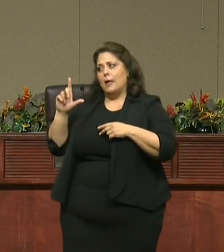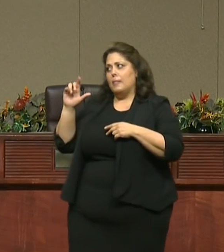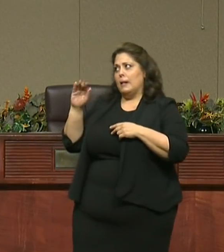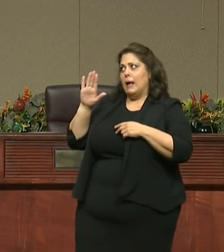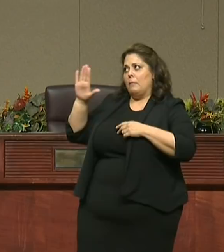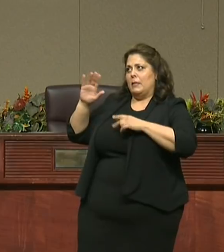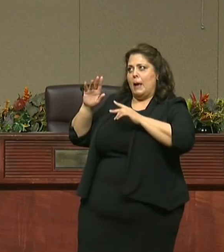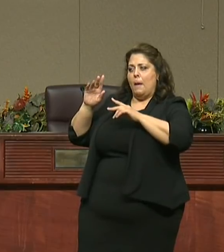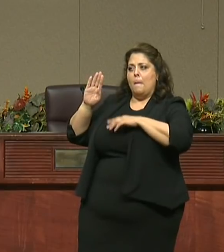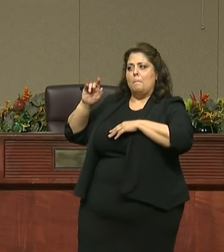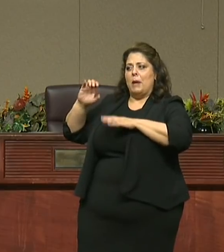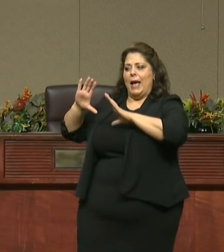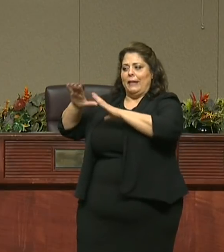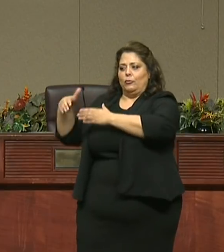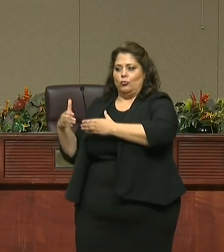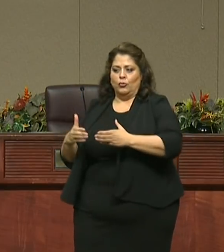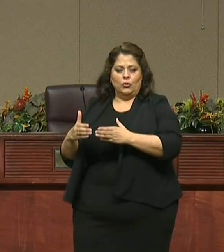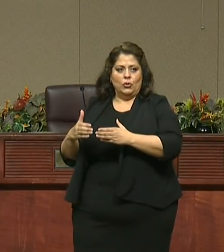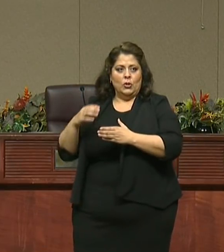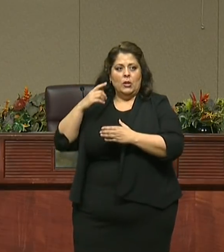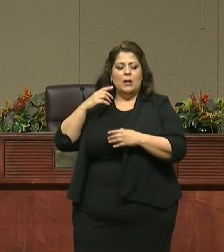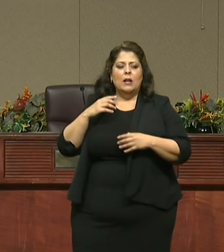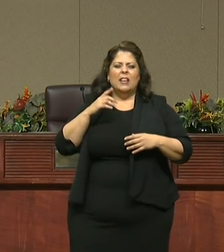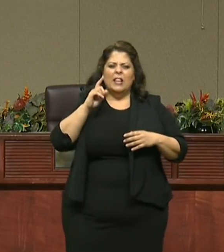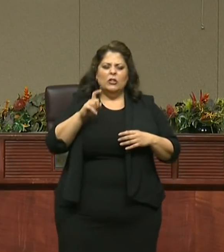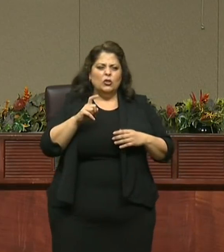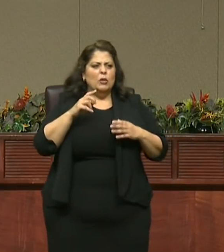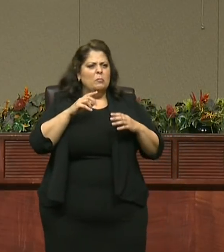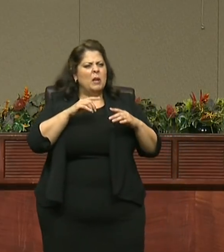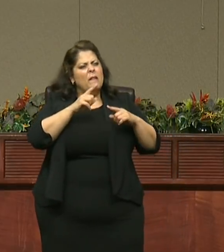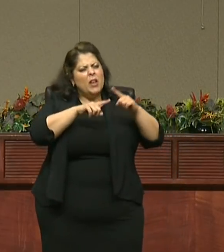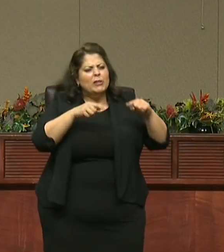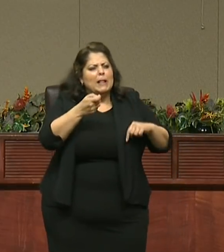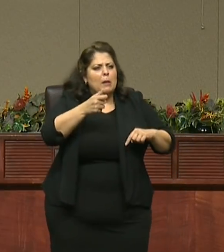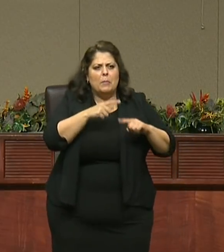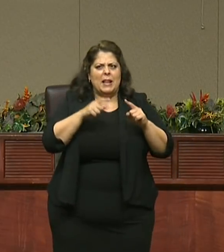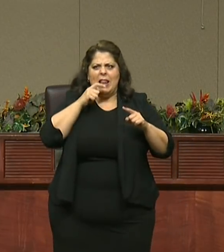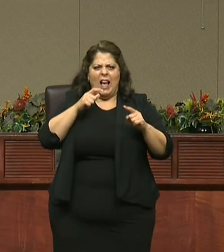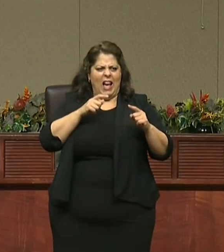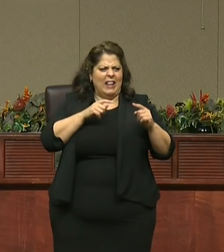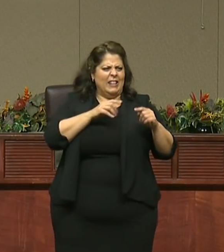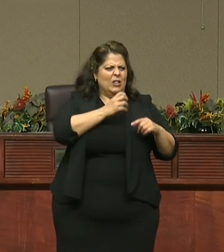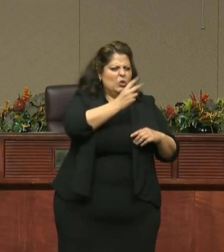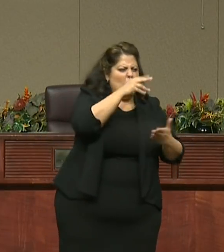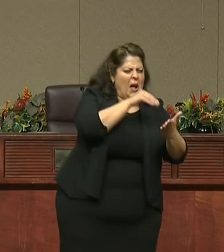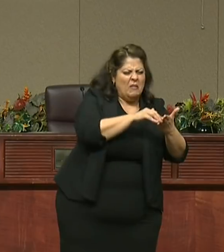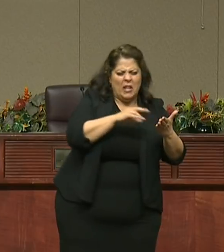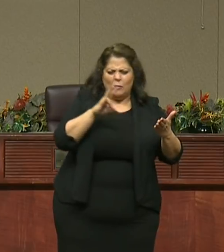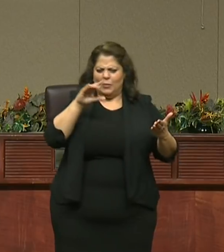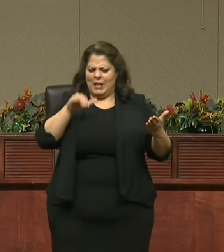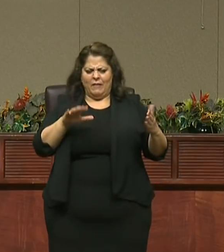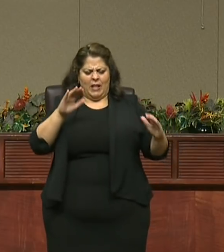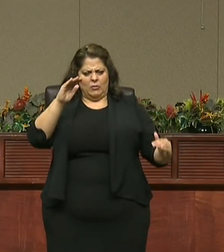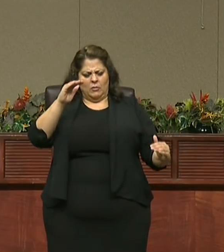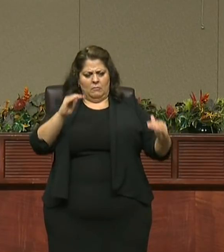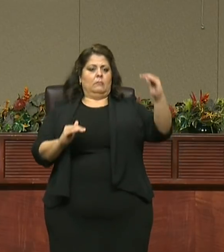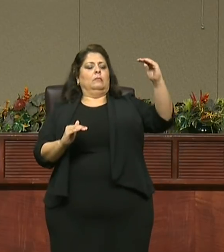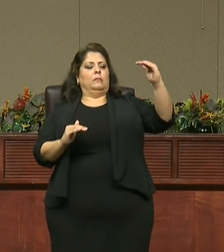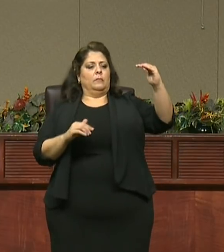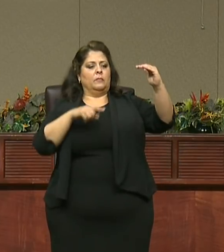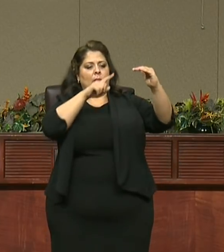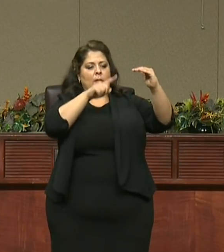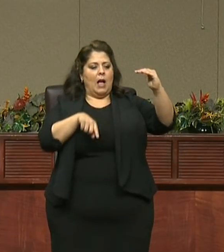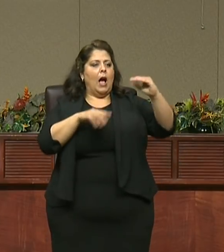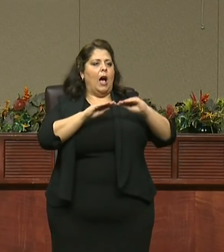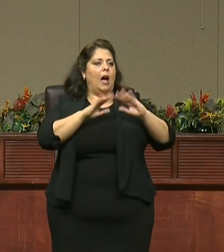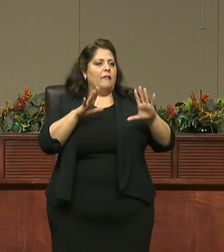consistent through the week. It varies a little bit, but not that much. So that jump is what caught our attention right away, and our APs